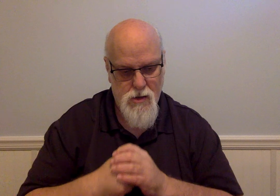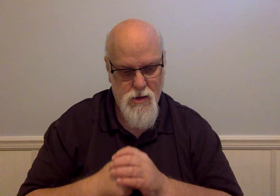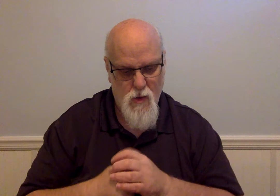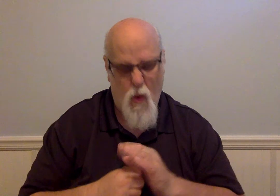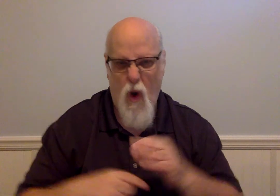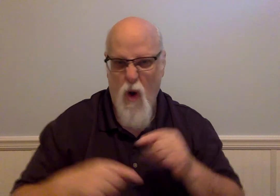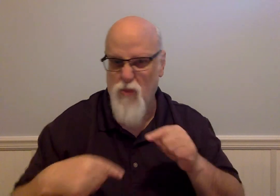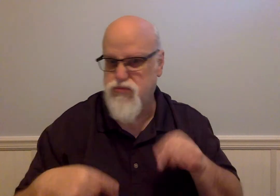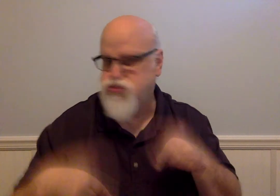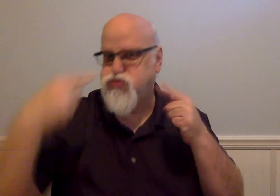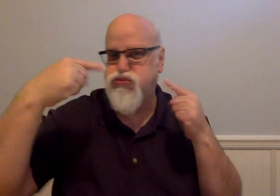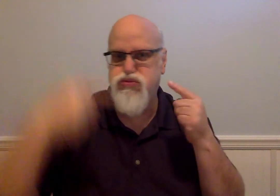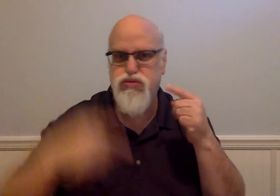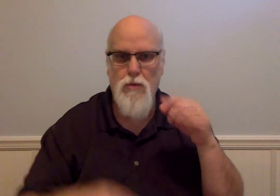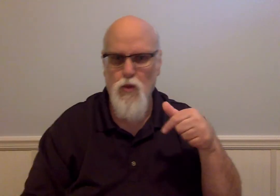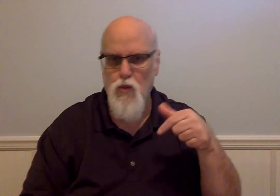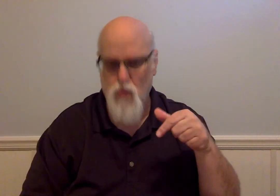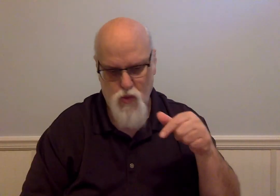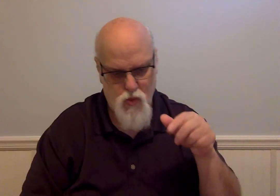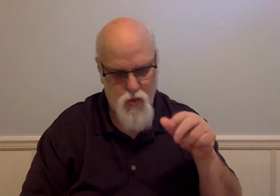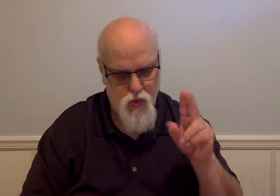So you're arguing or fighting, or you had big argument.